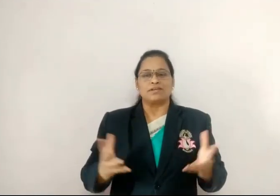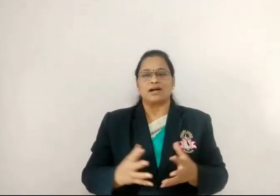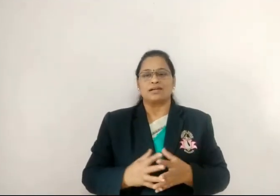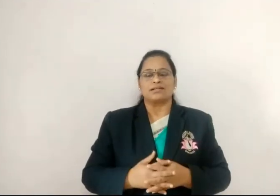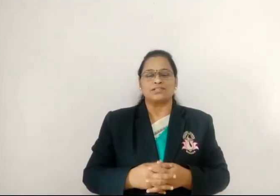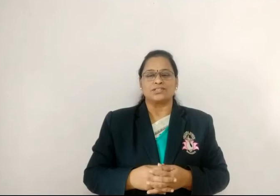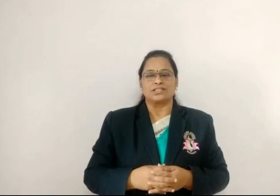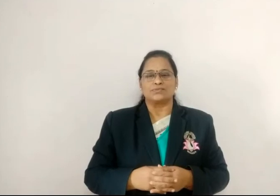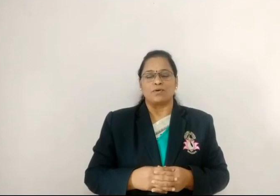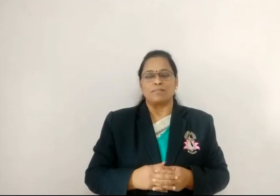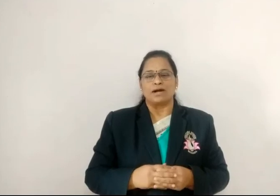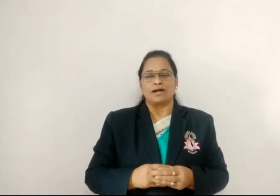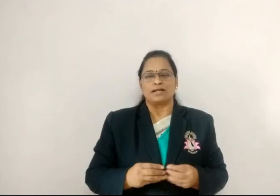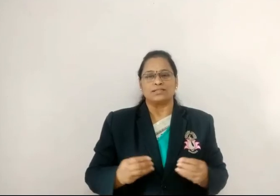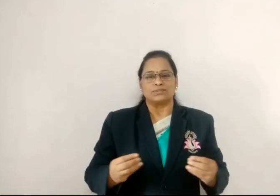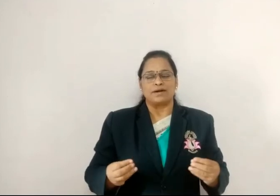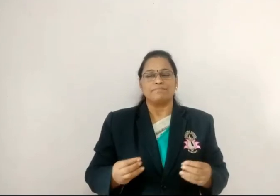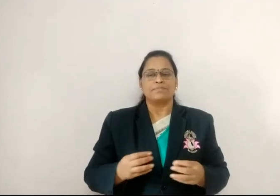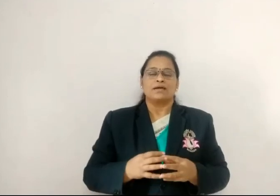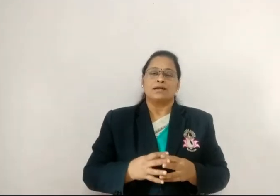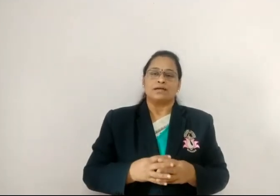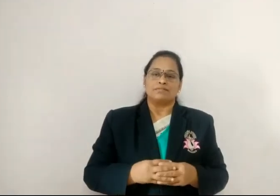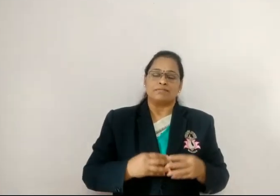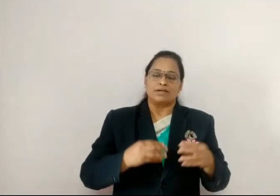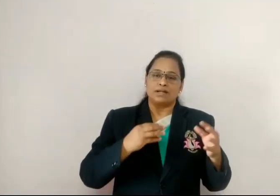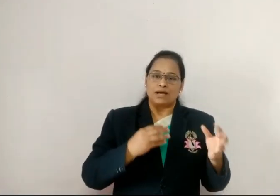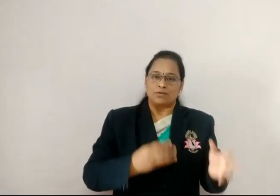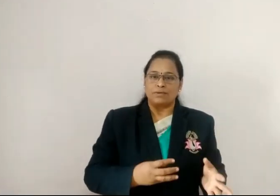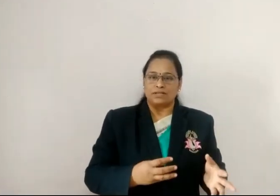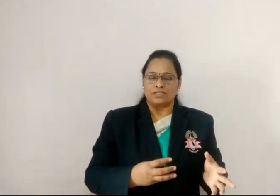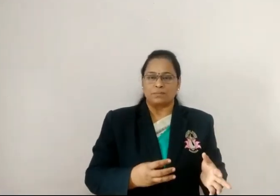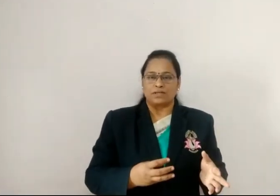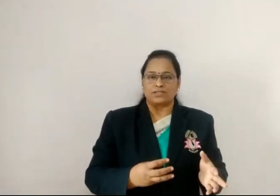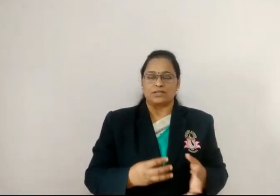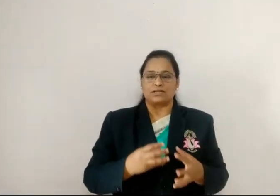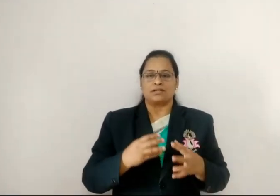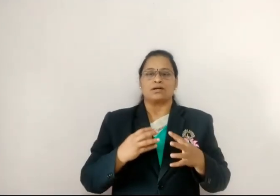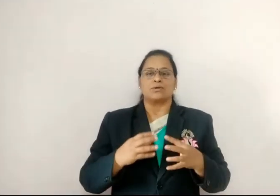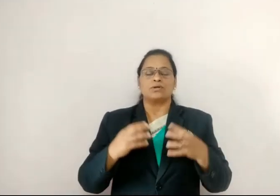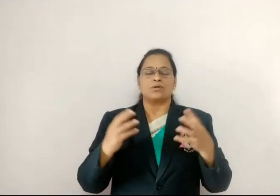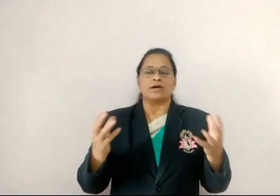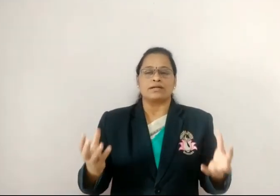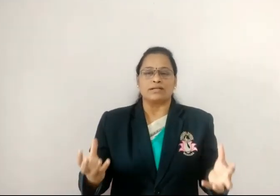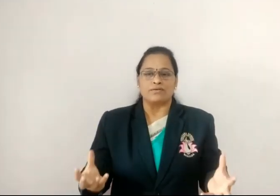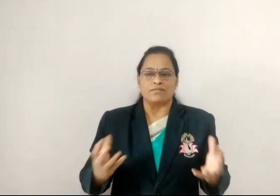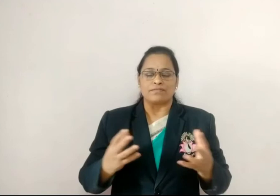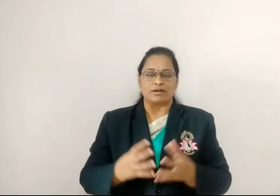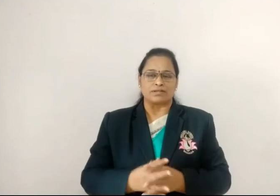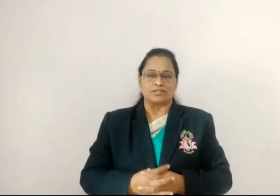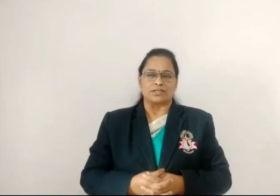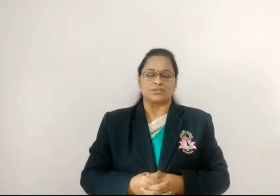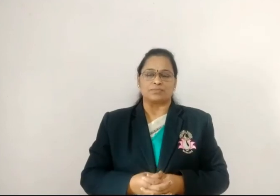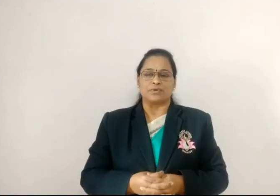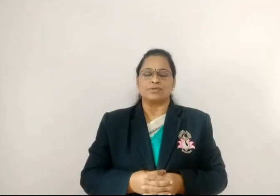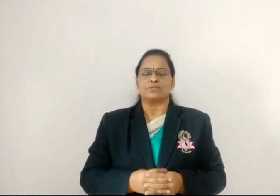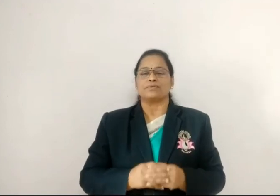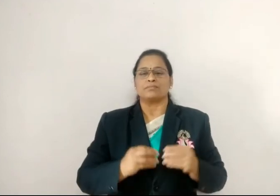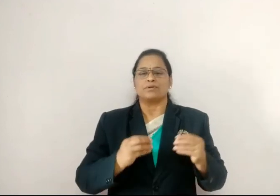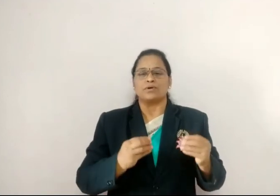high energy is formed, and that's why if in aerobic respiration, a good quantity of energy is produced from the